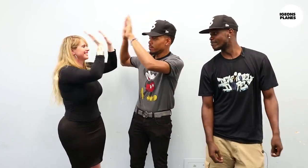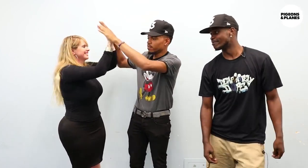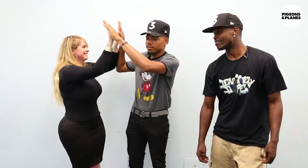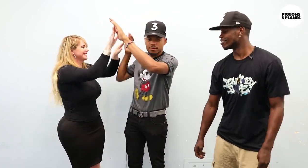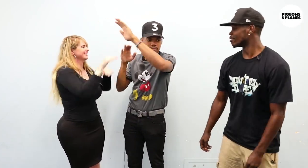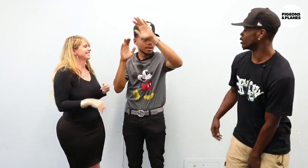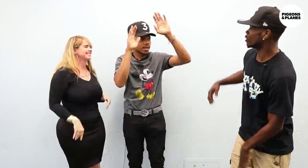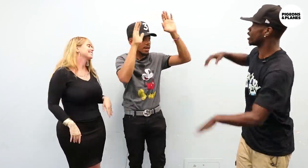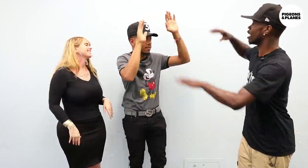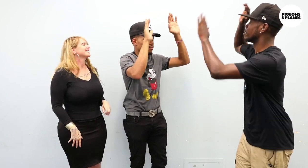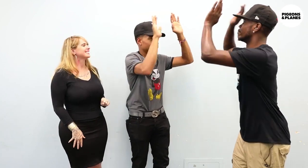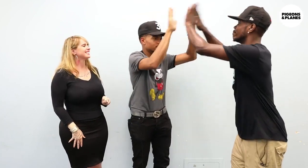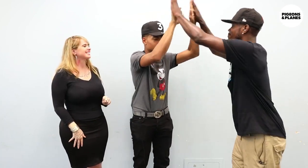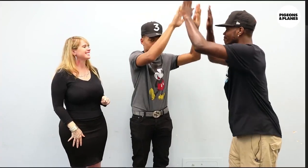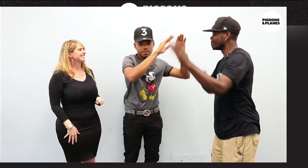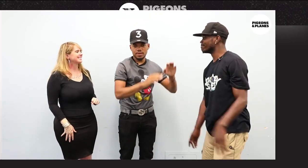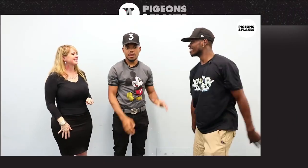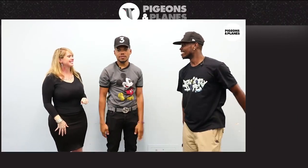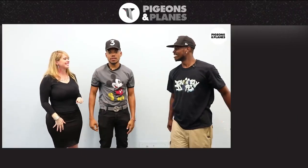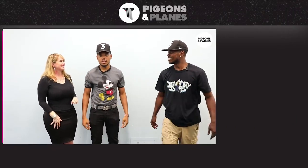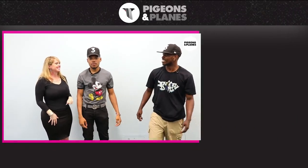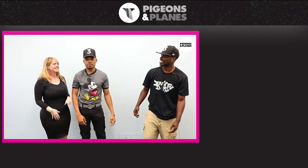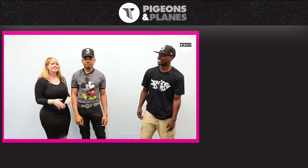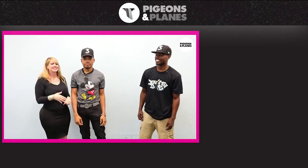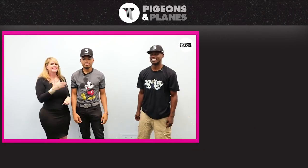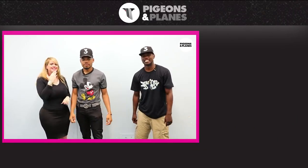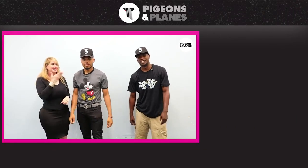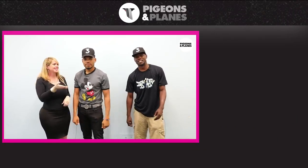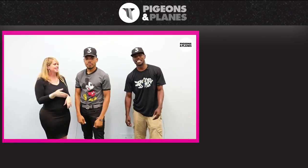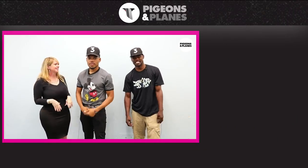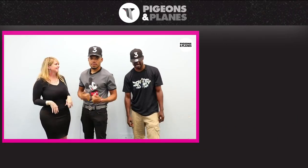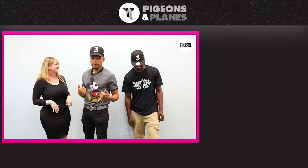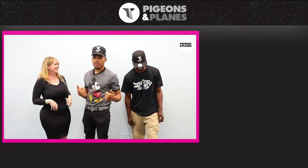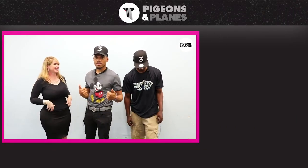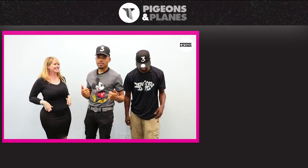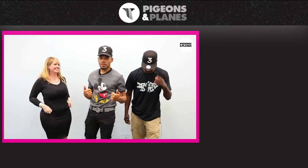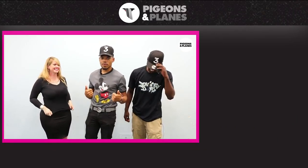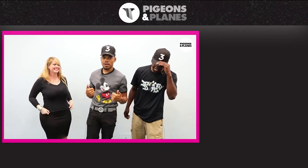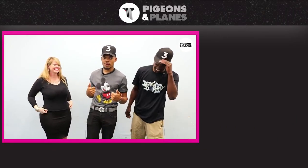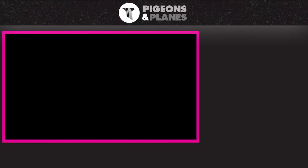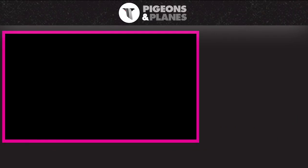Up top. Definitely dope. All day. Pigeons and planes.